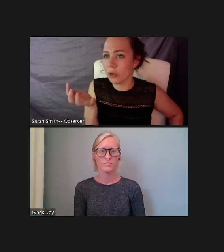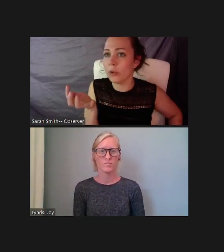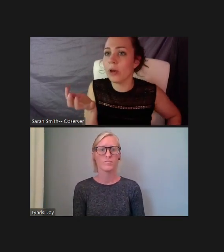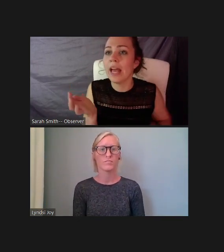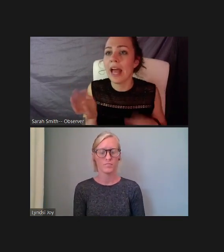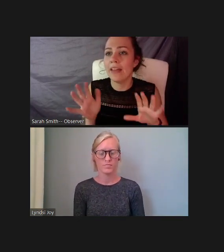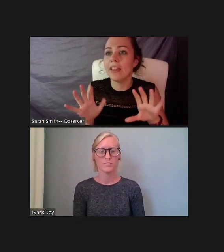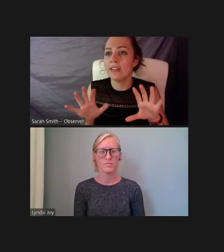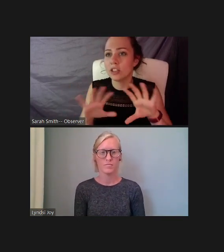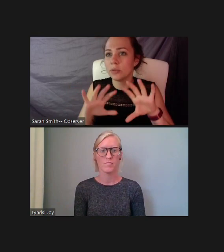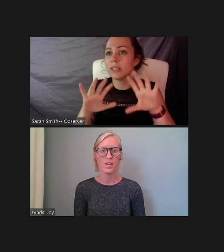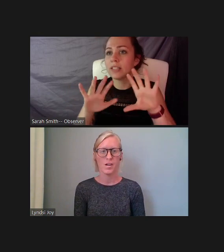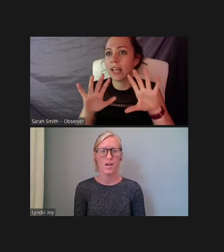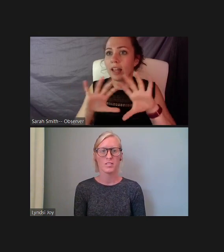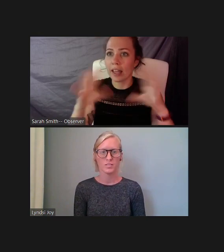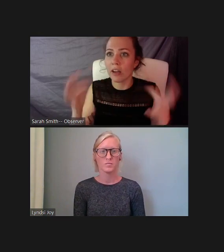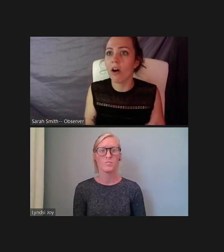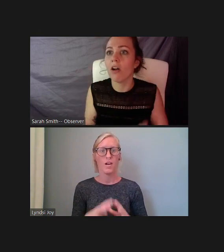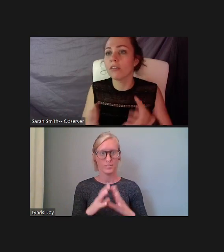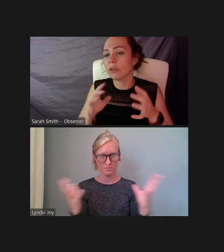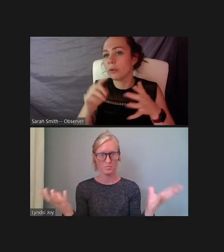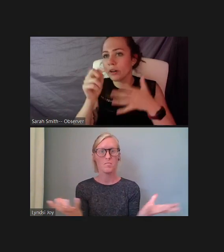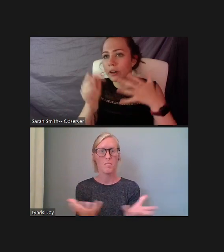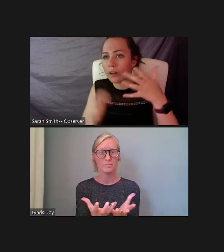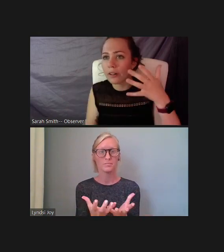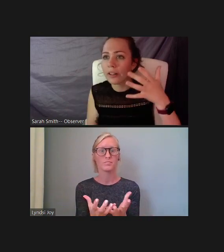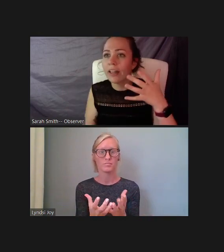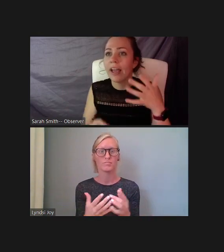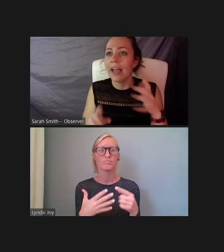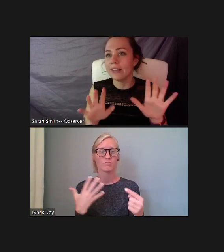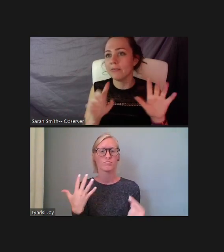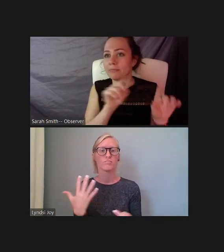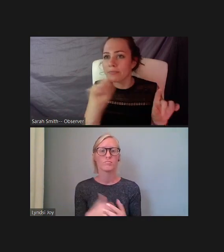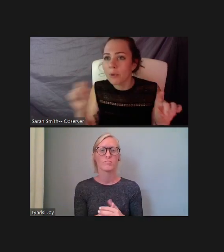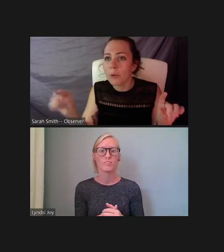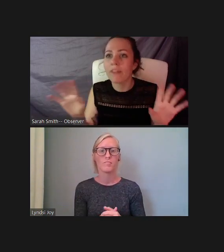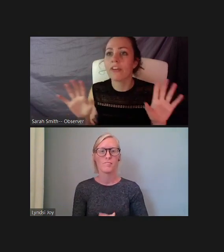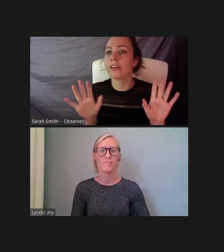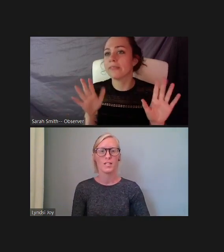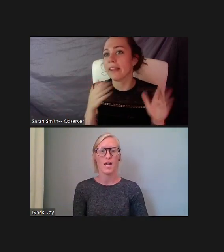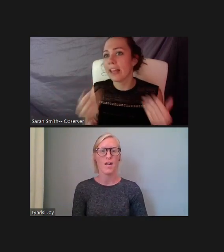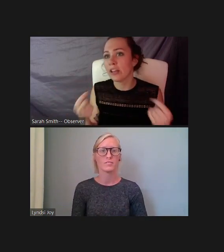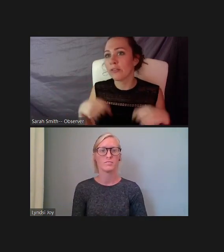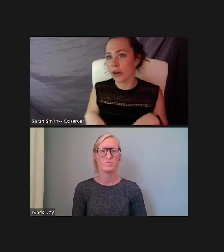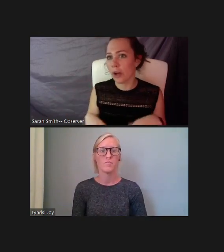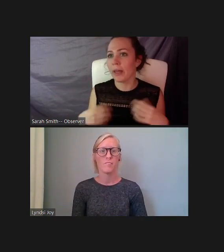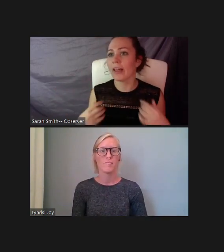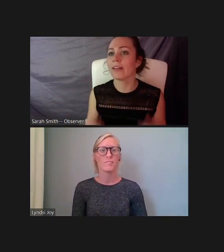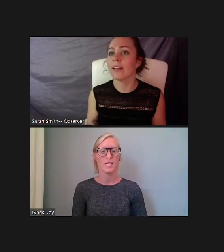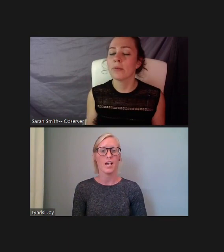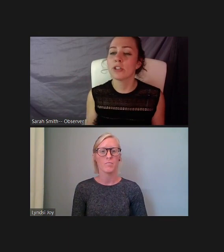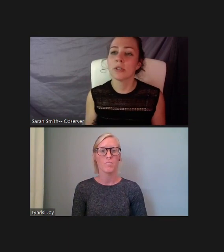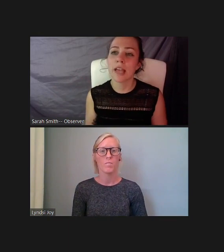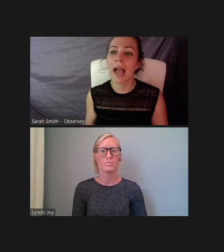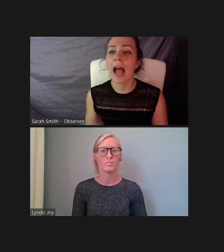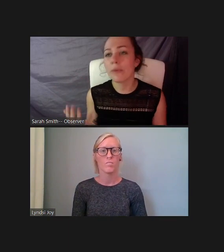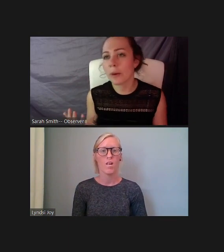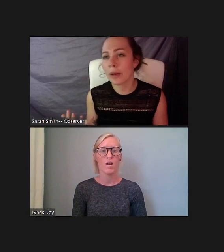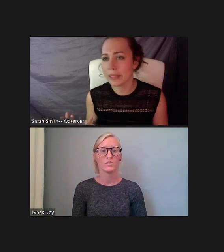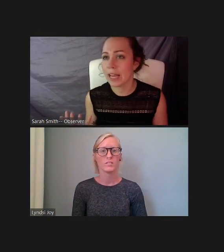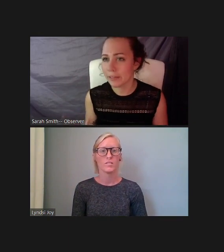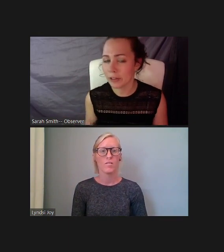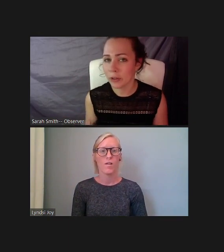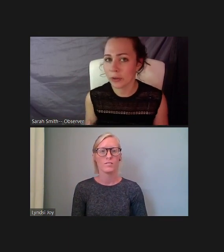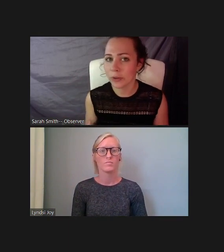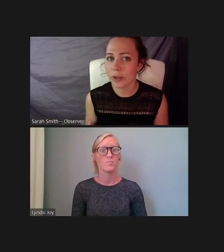sign a few, and then she would say like all over the world and whatever. Thank you for coming. But she was like, I would